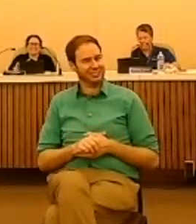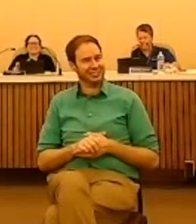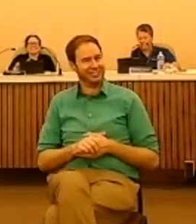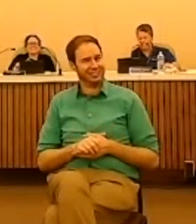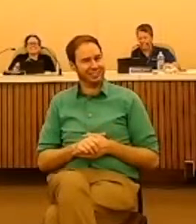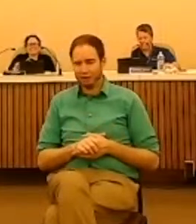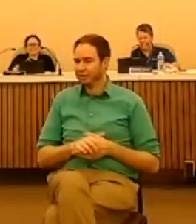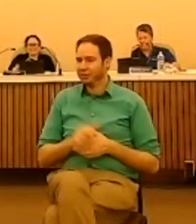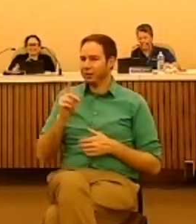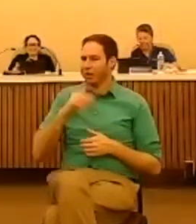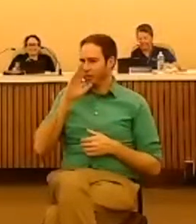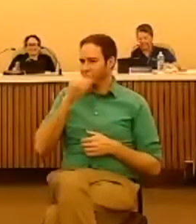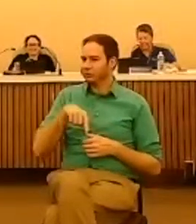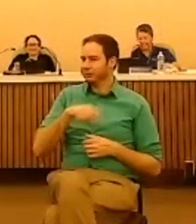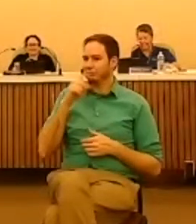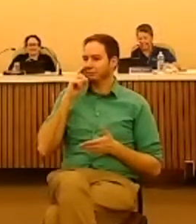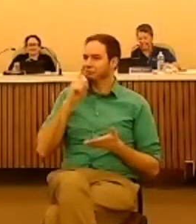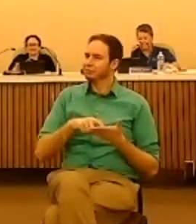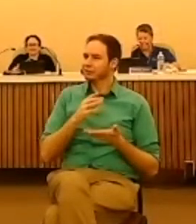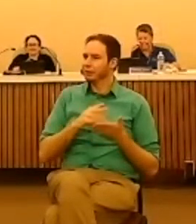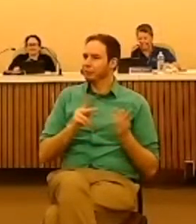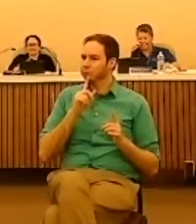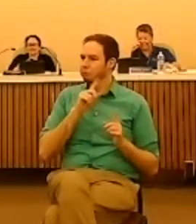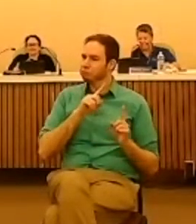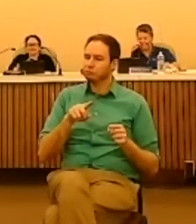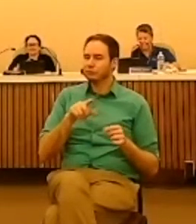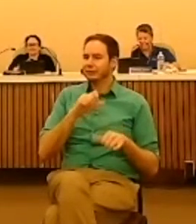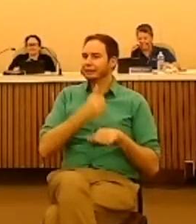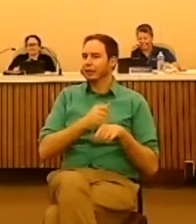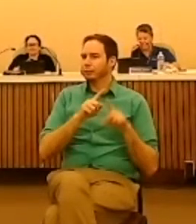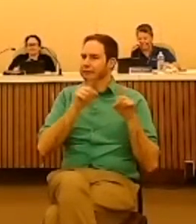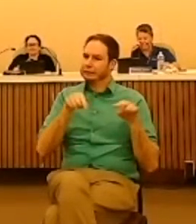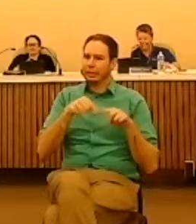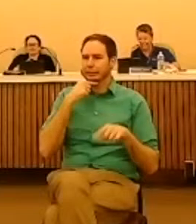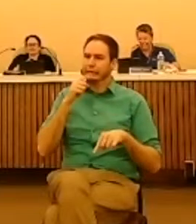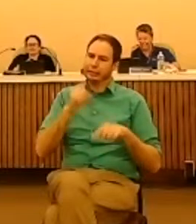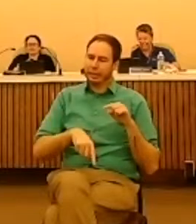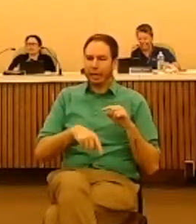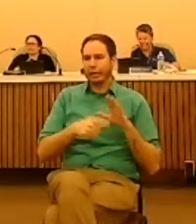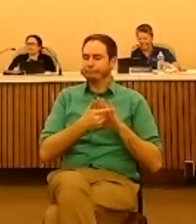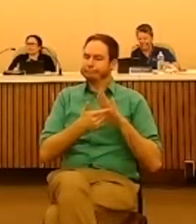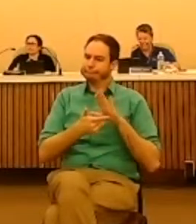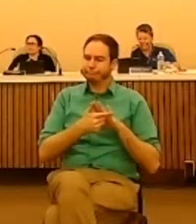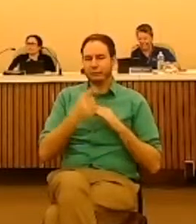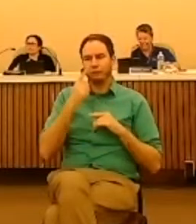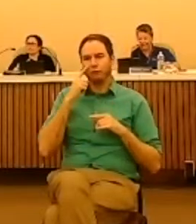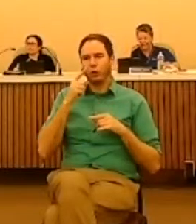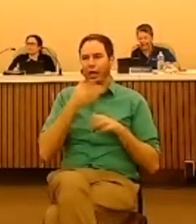All right, because a lot of times you see they put up signs, no fishing once they build houses.